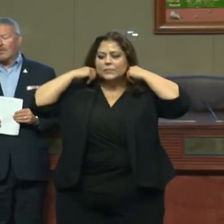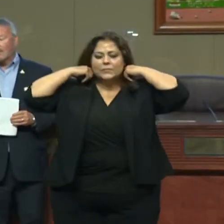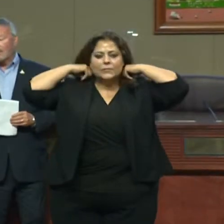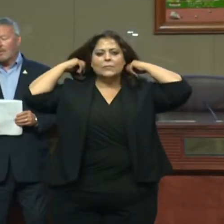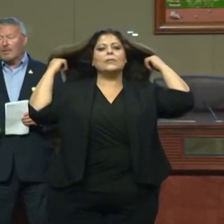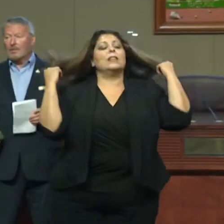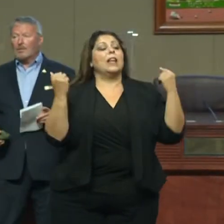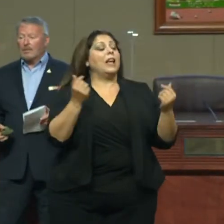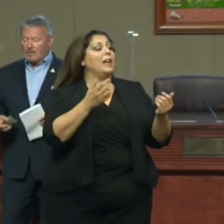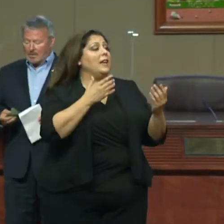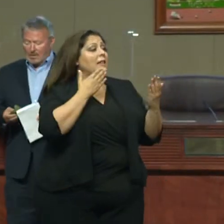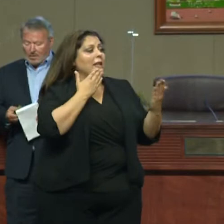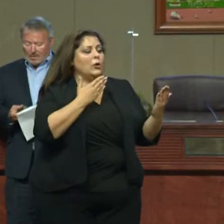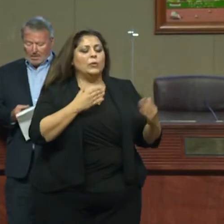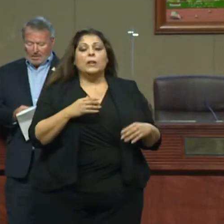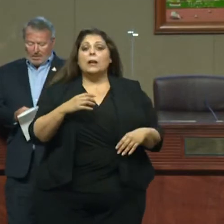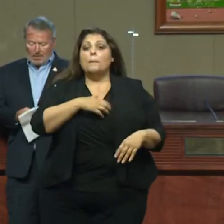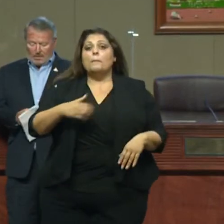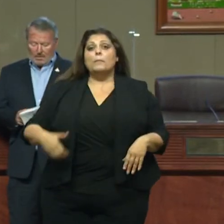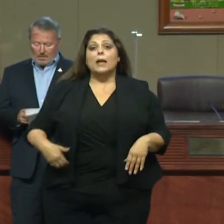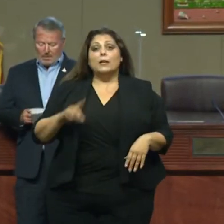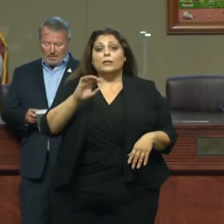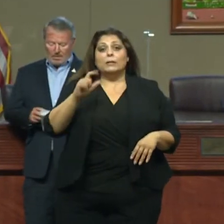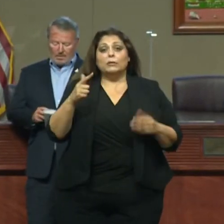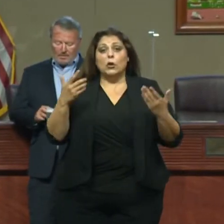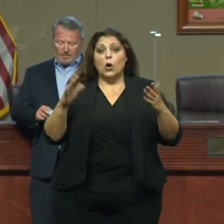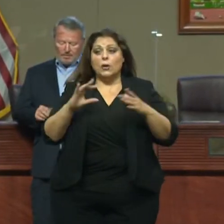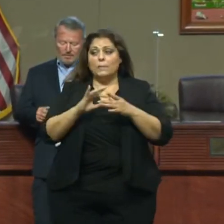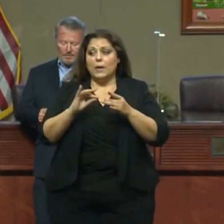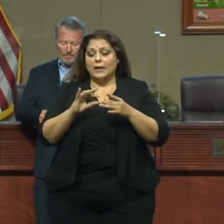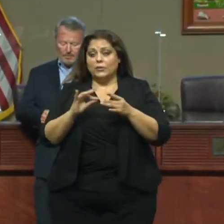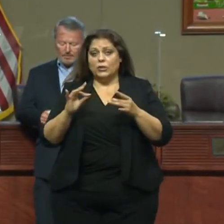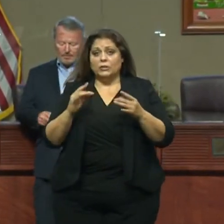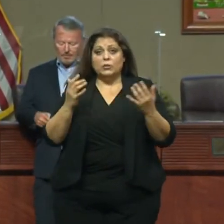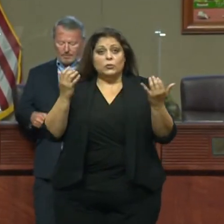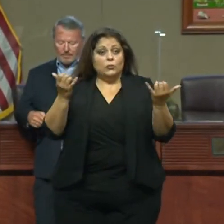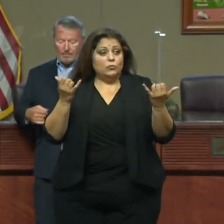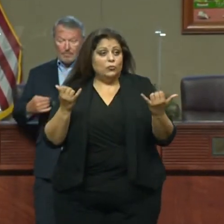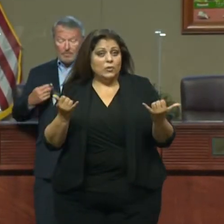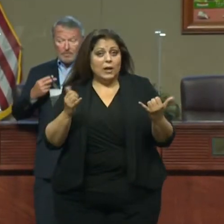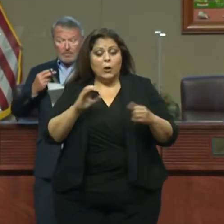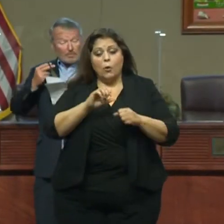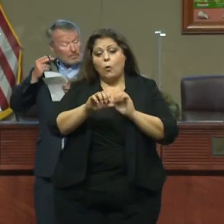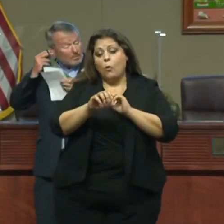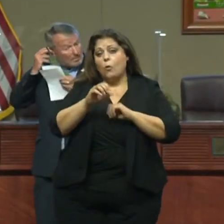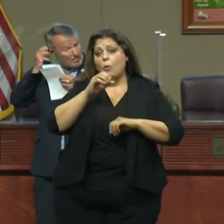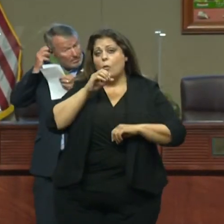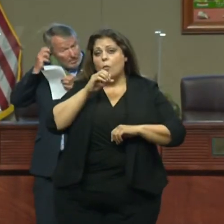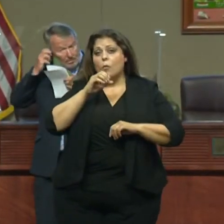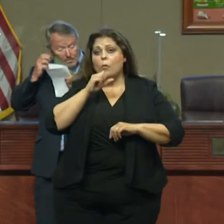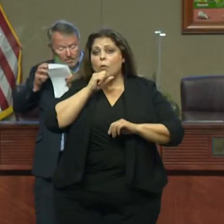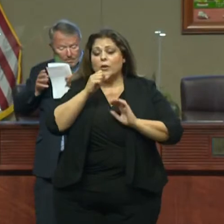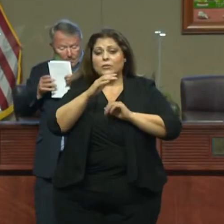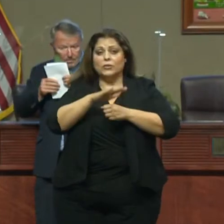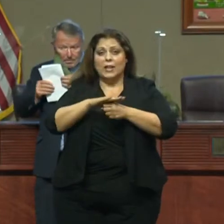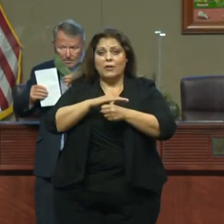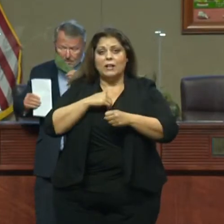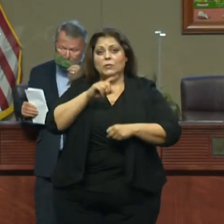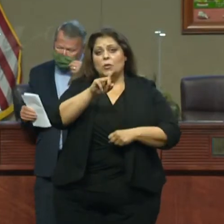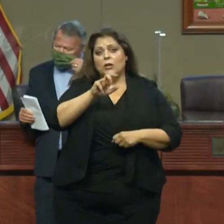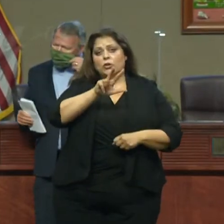Thank you. As Mayor Demings had mentioned, as of today, Orange County has reported